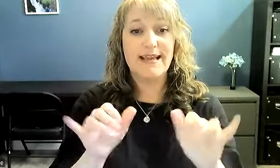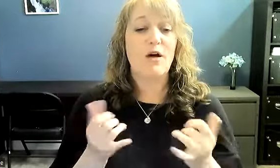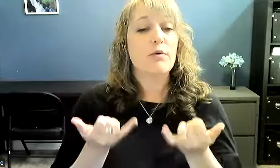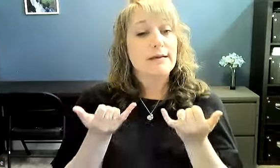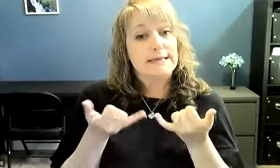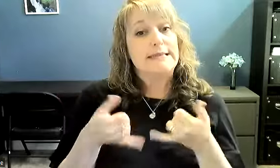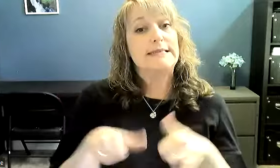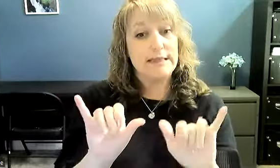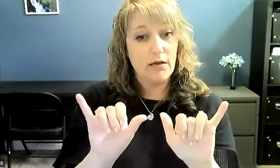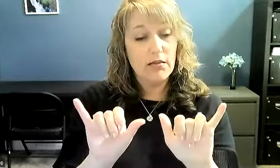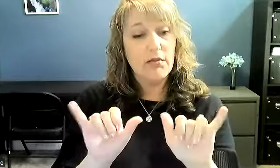out. Still.